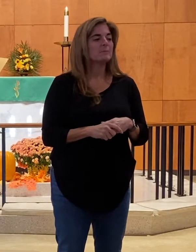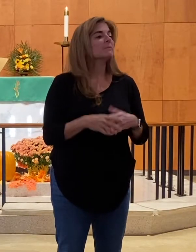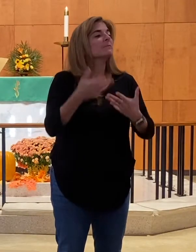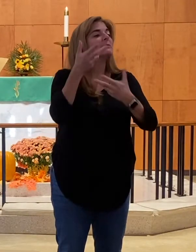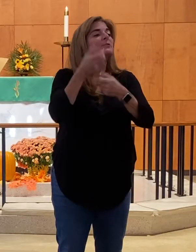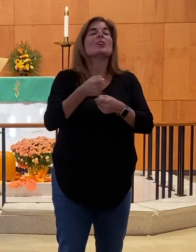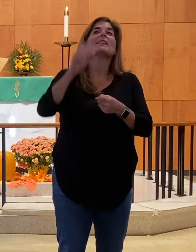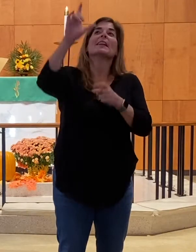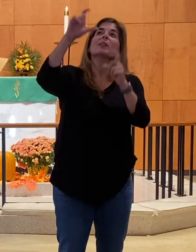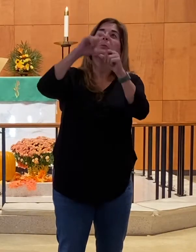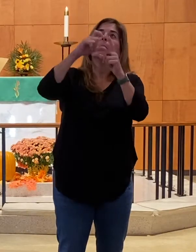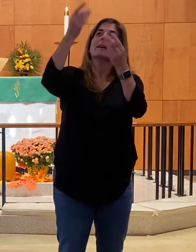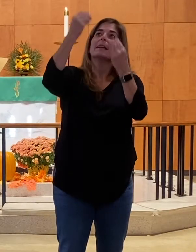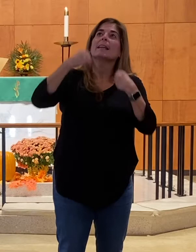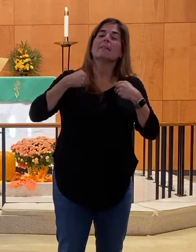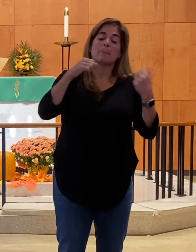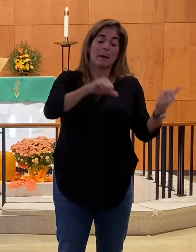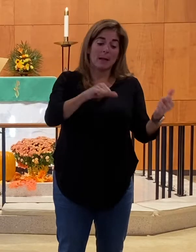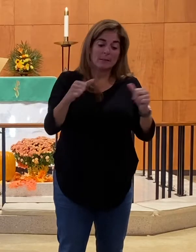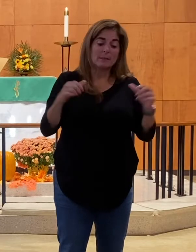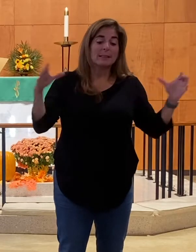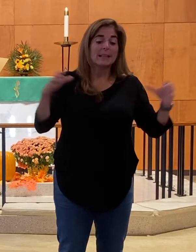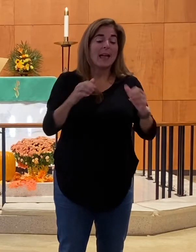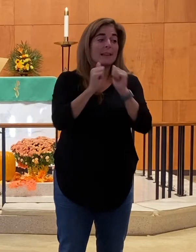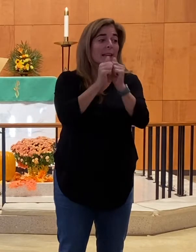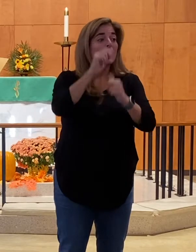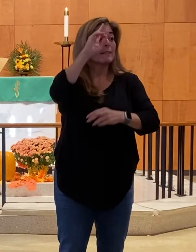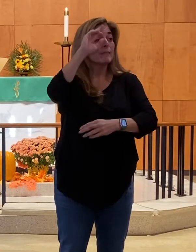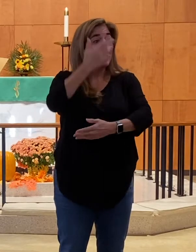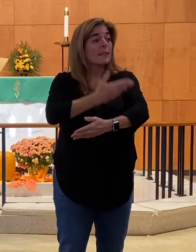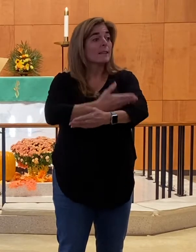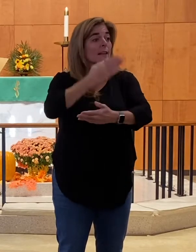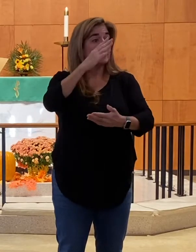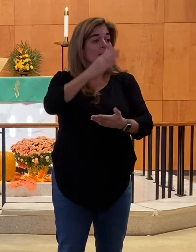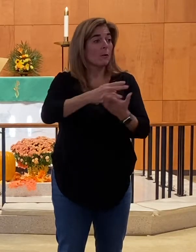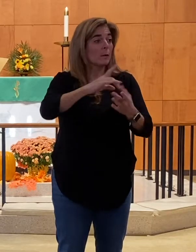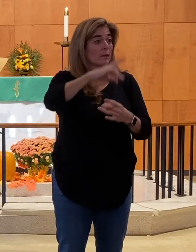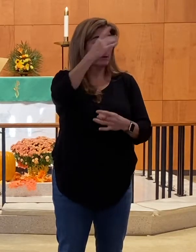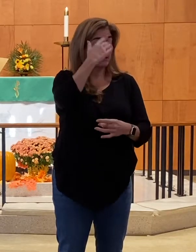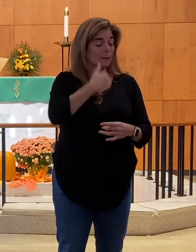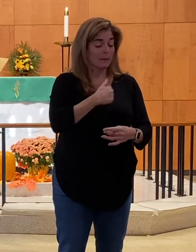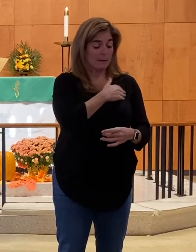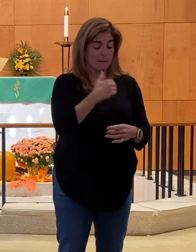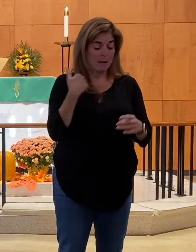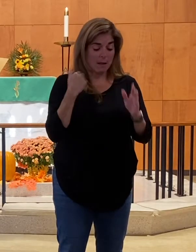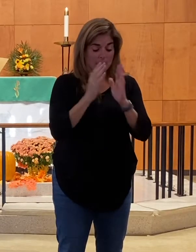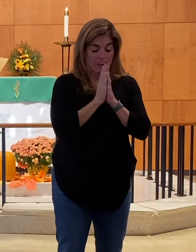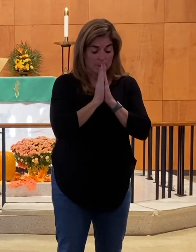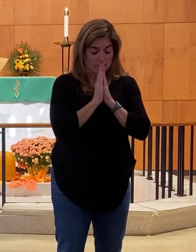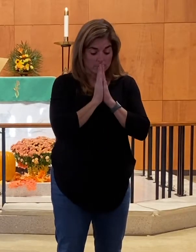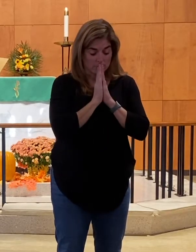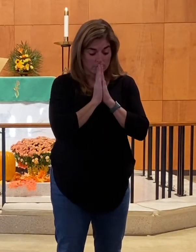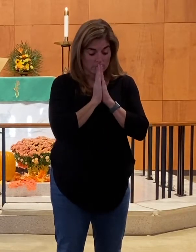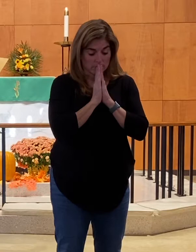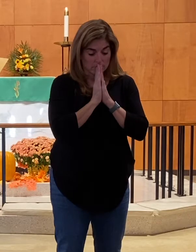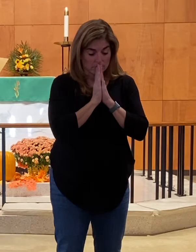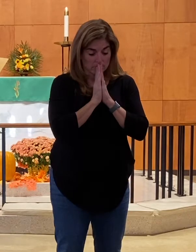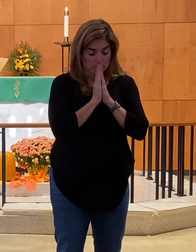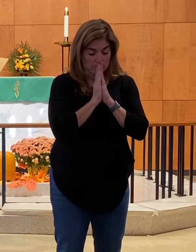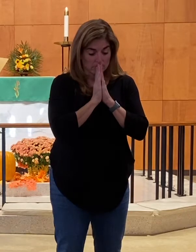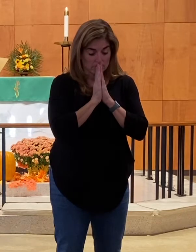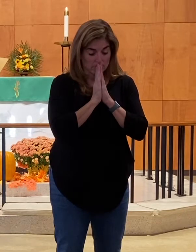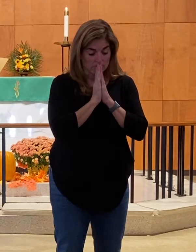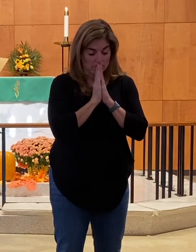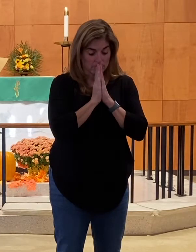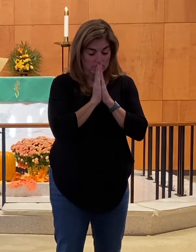Trusting in the word of life given in baptism, we're gathered in the name of the Father, and the Son, and the Holy Spirit. Amen.